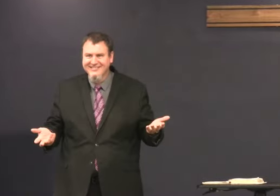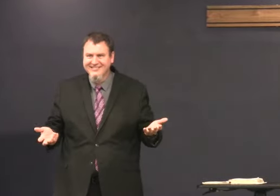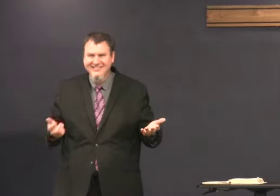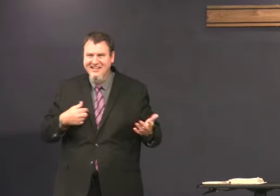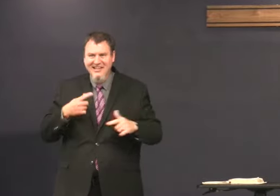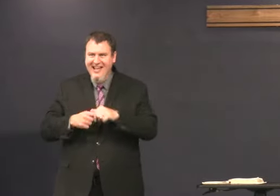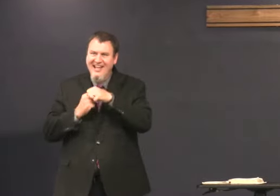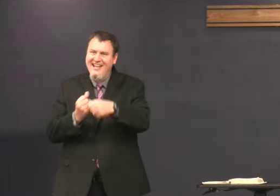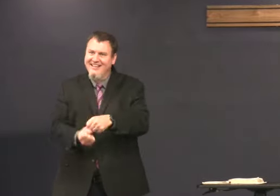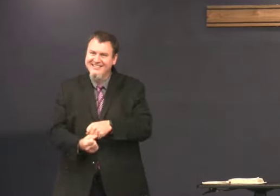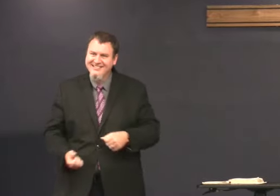Because I was that bad.